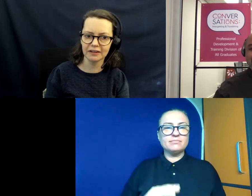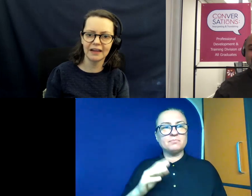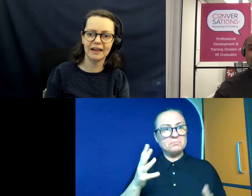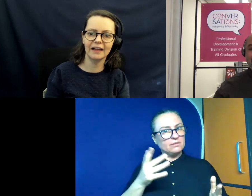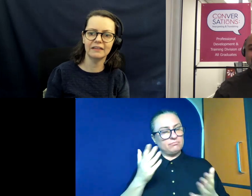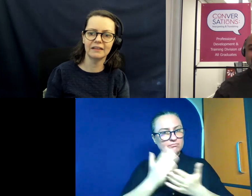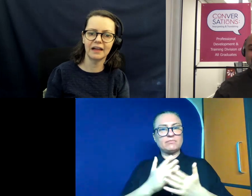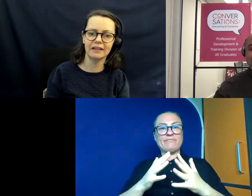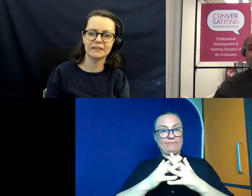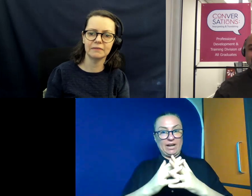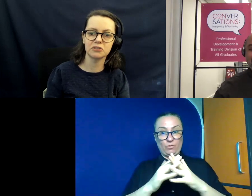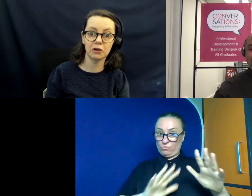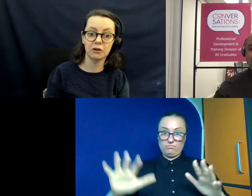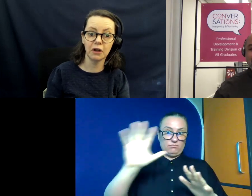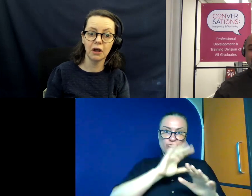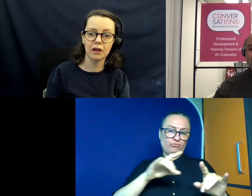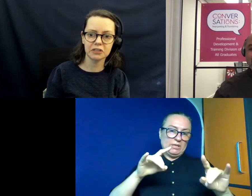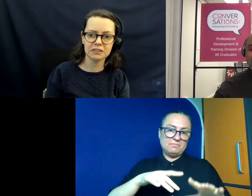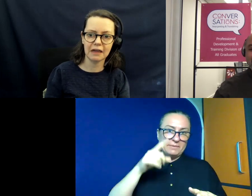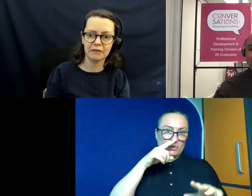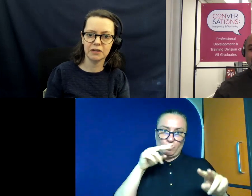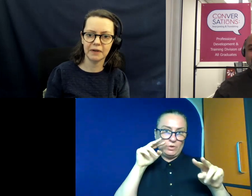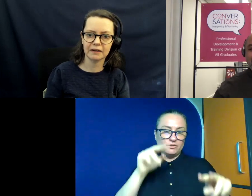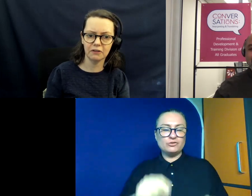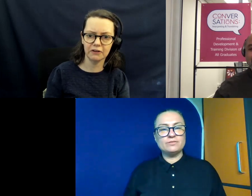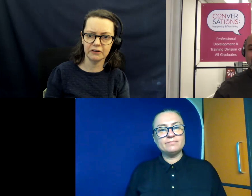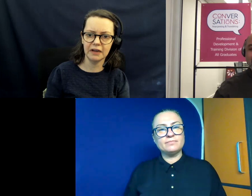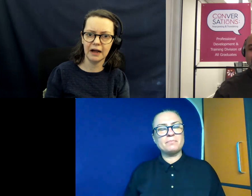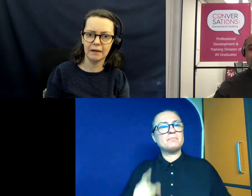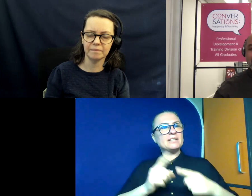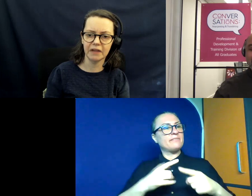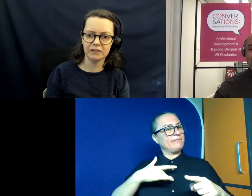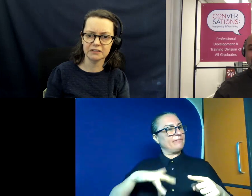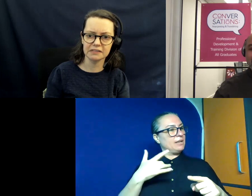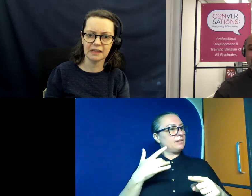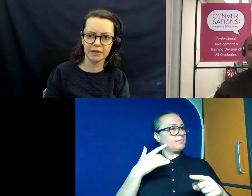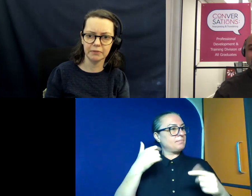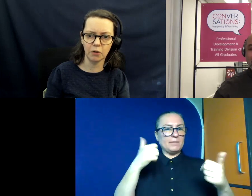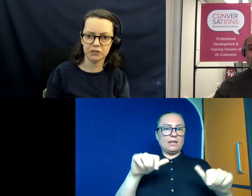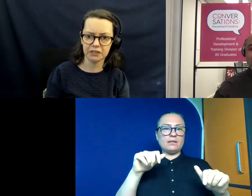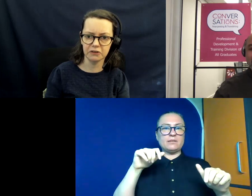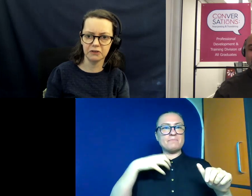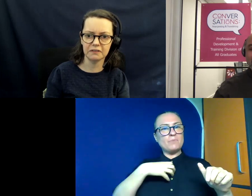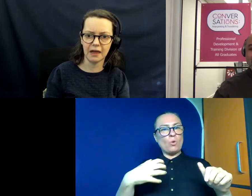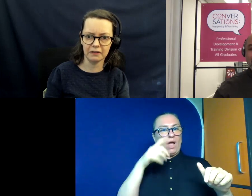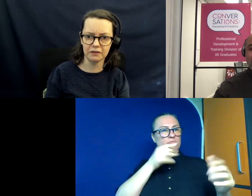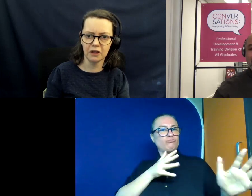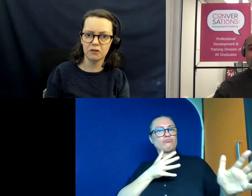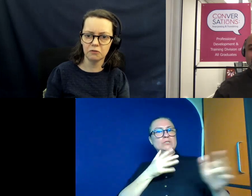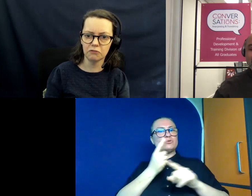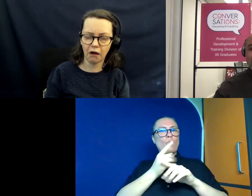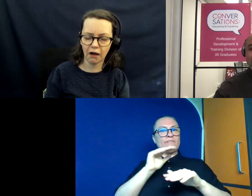o'clock. And so just that feedback alone evidences that people are watching the news